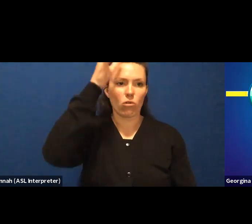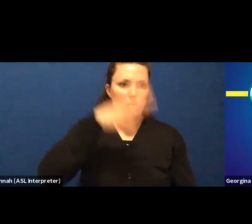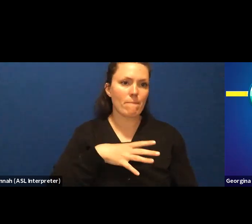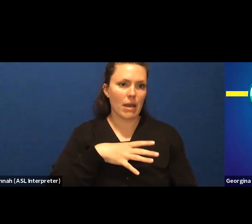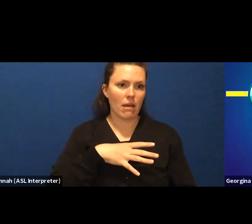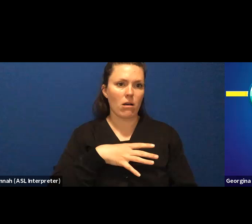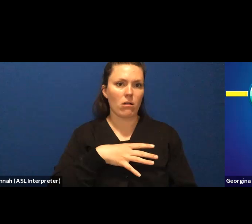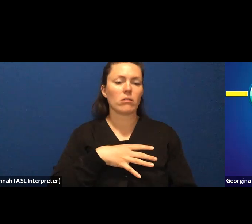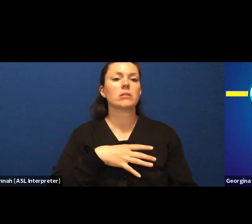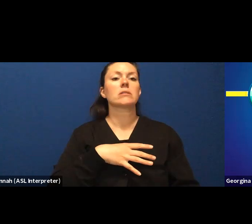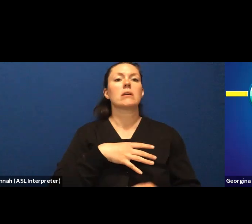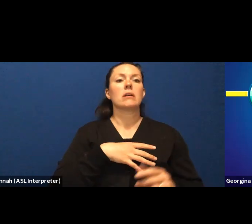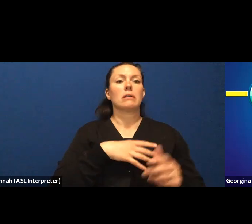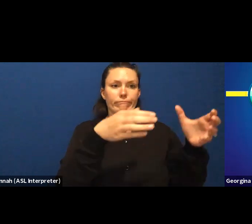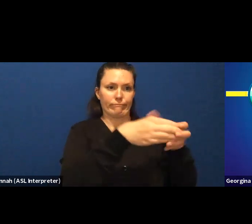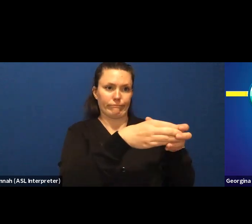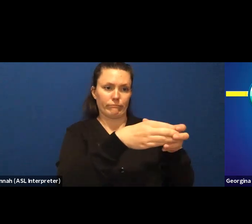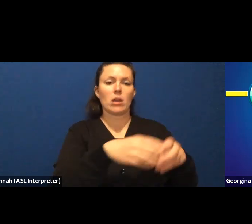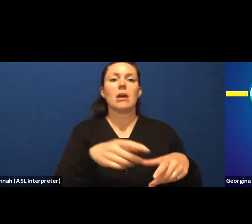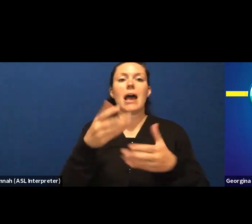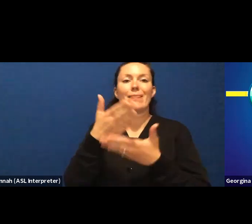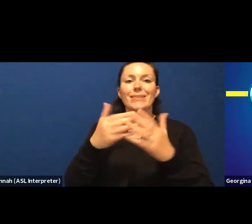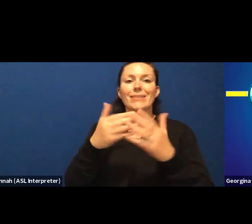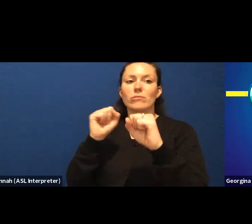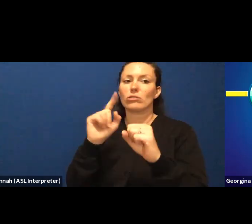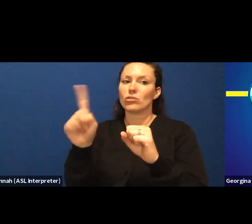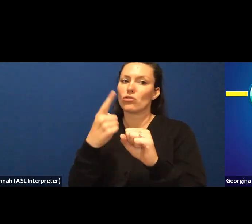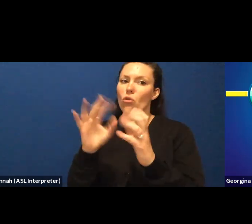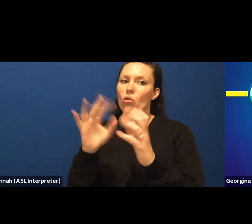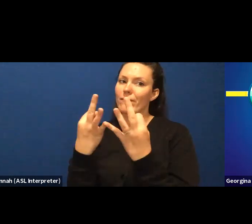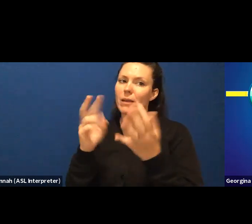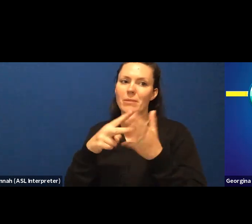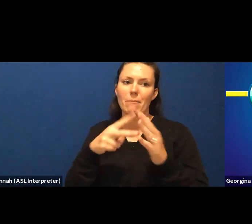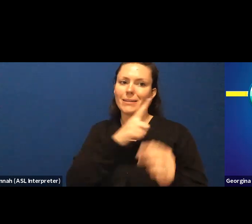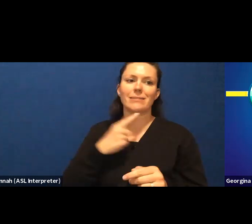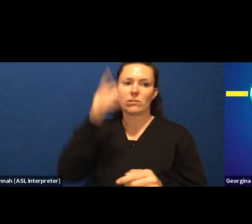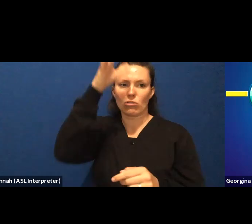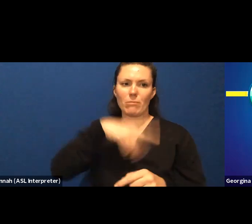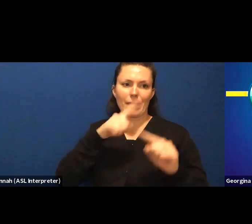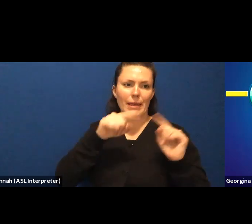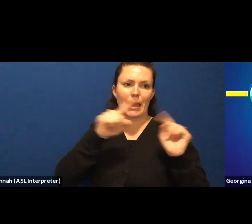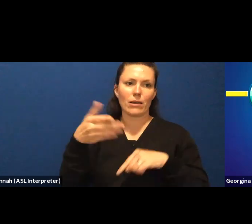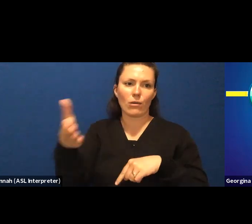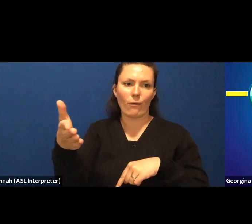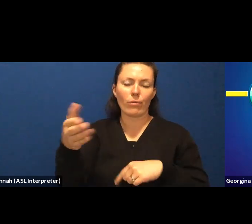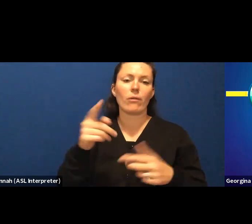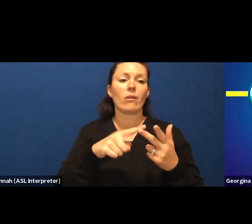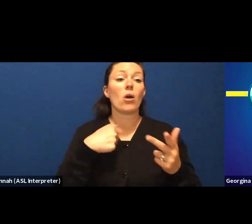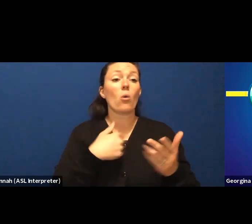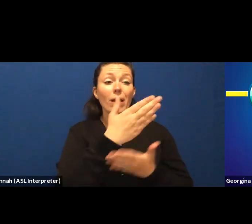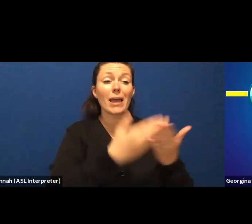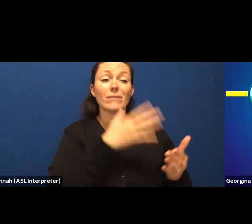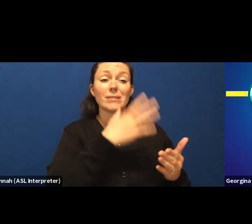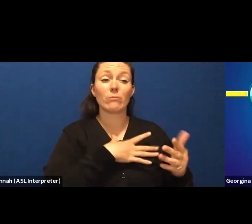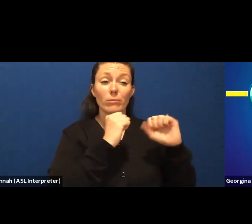for families. So they're definitely not going to the shelter because they only are for families. We have a women's shelter, but we don't have a lot of,